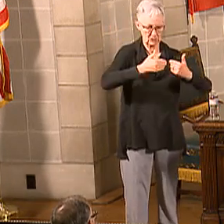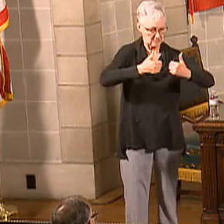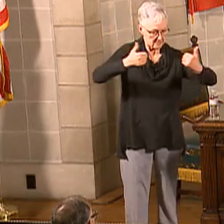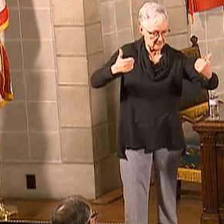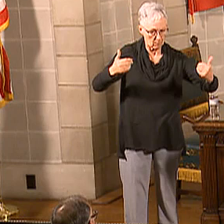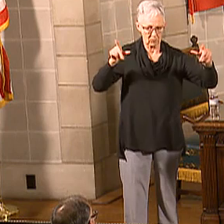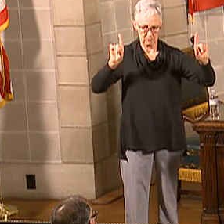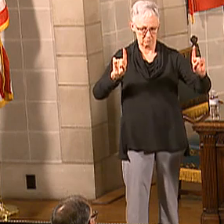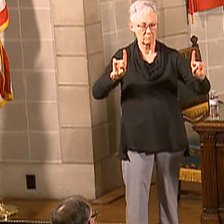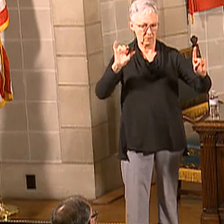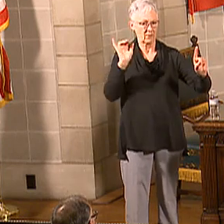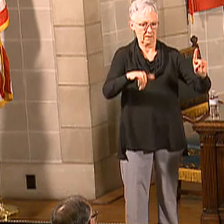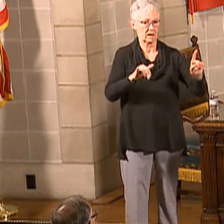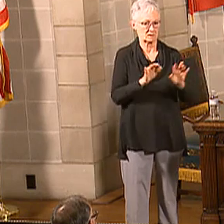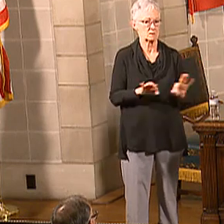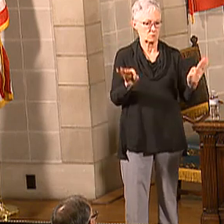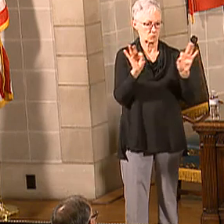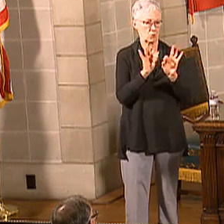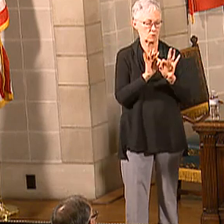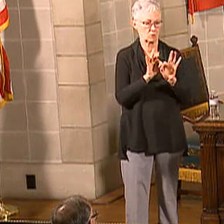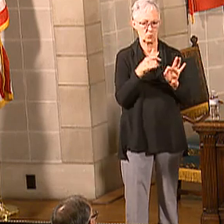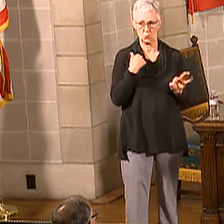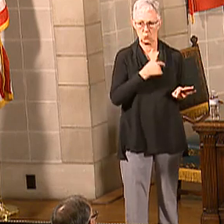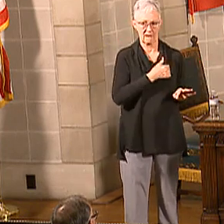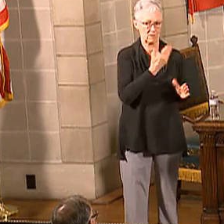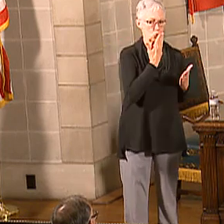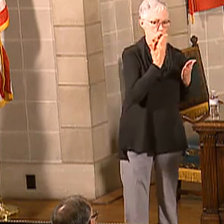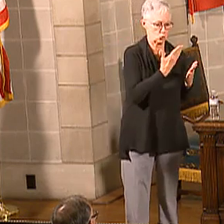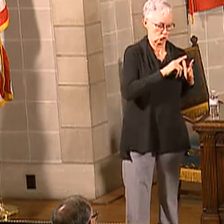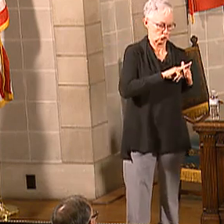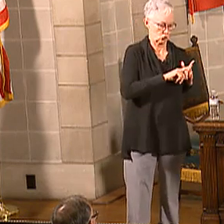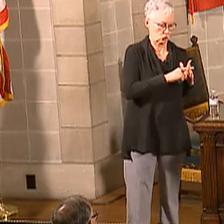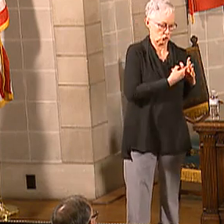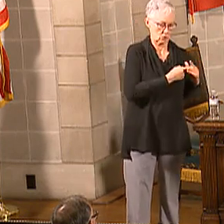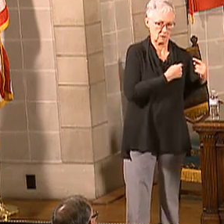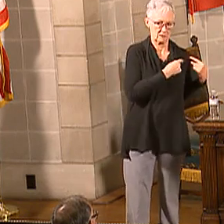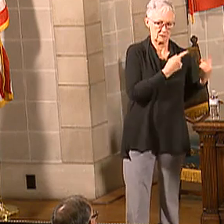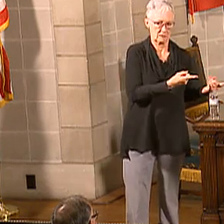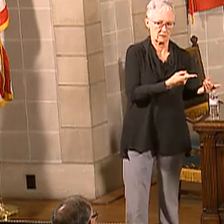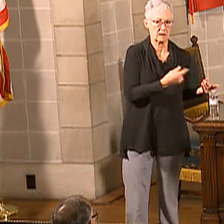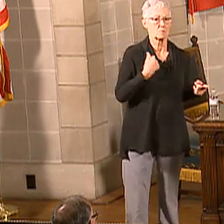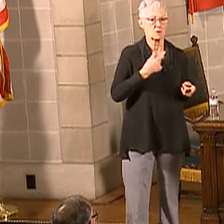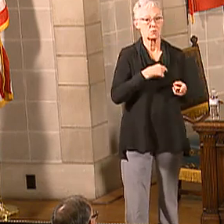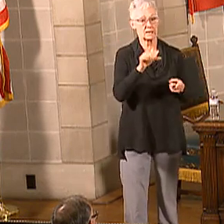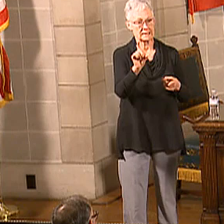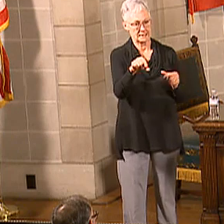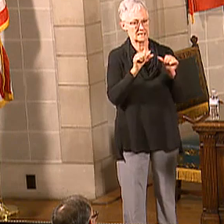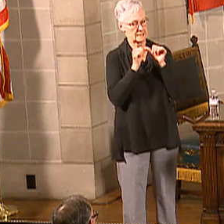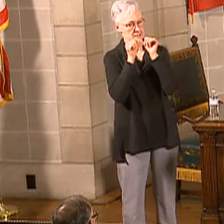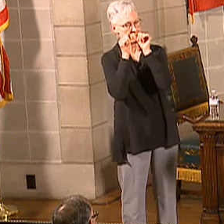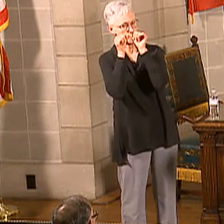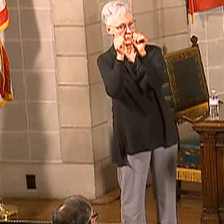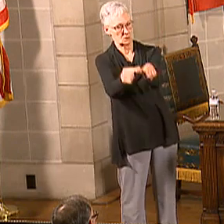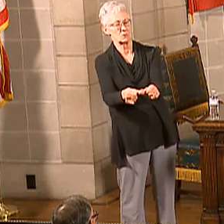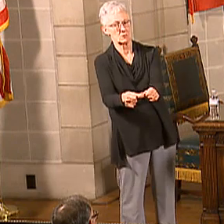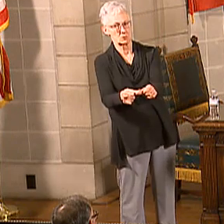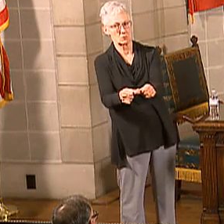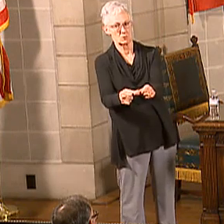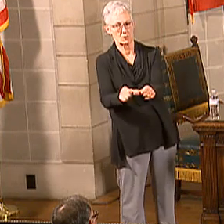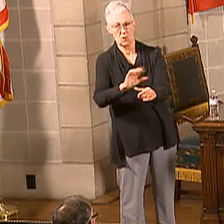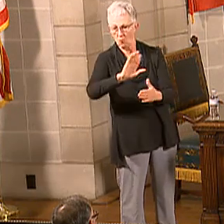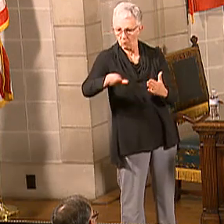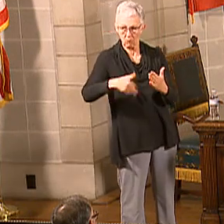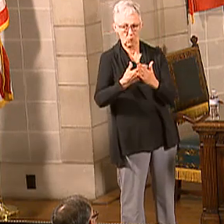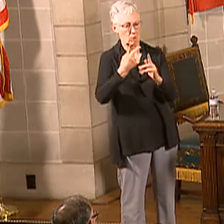virus here in our state. We've made a great start on this. We need to continue to do more, and we need to sustain it through the month of April. And